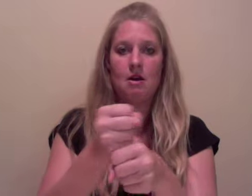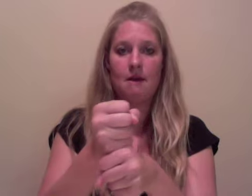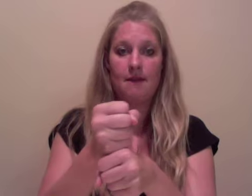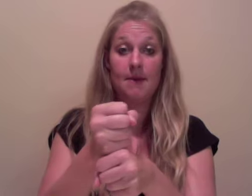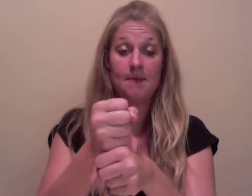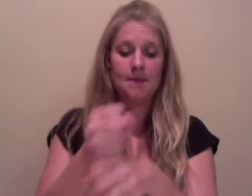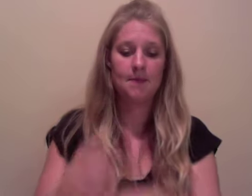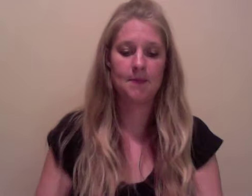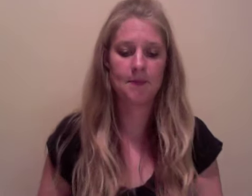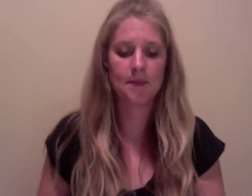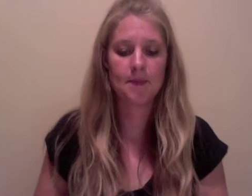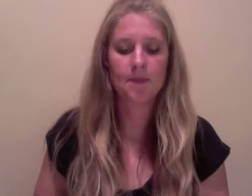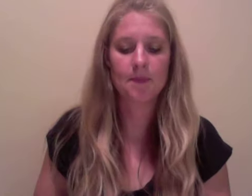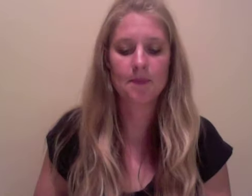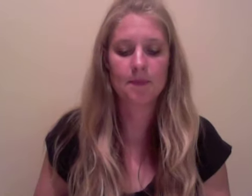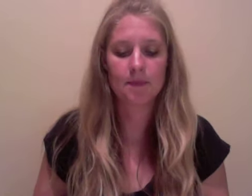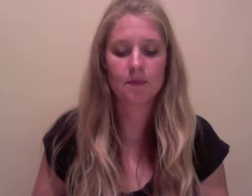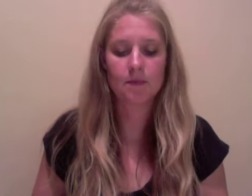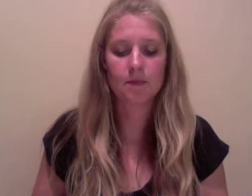top. Coffee.